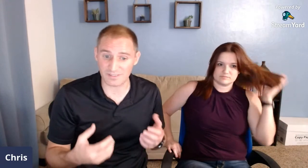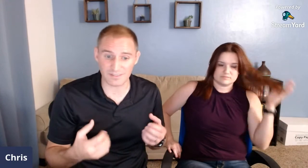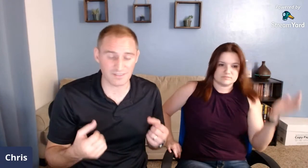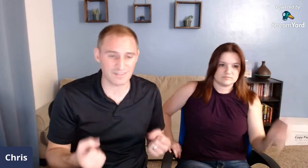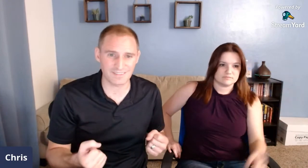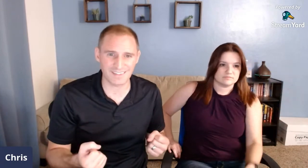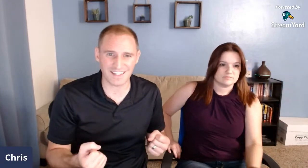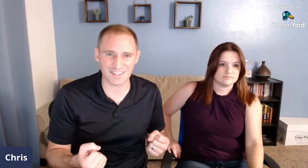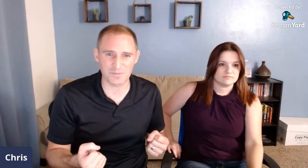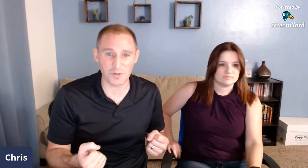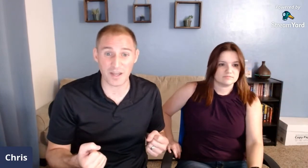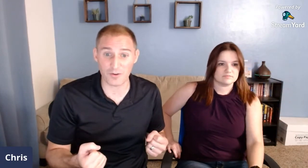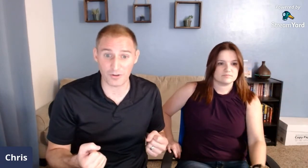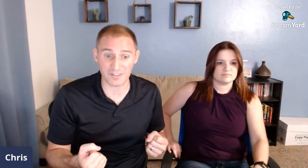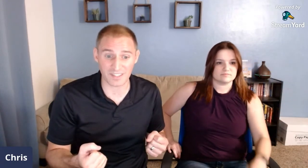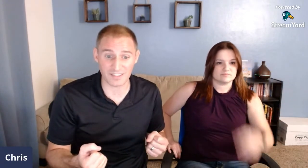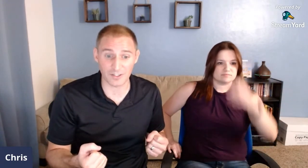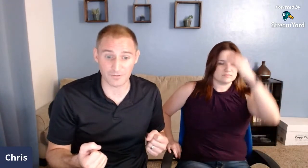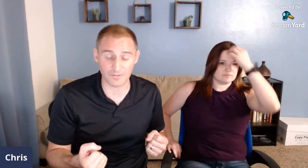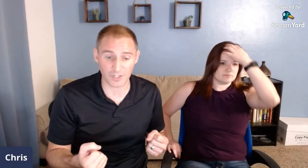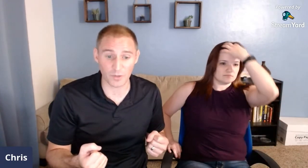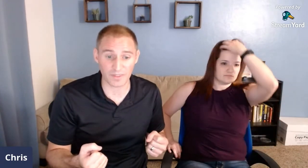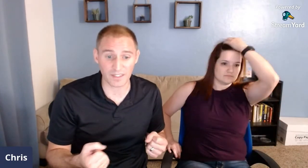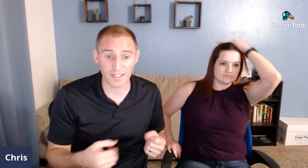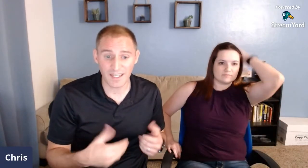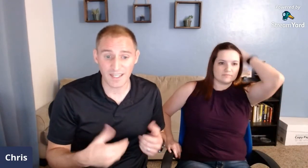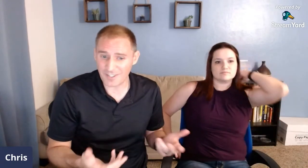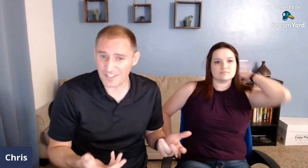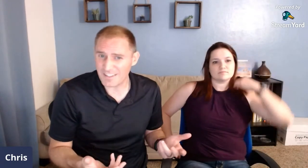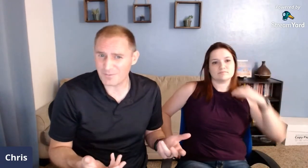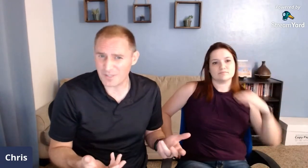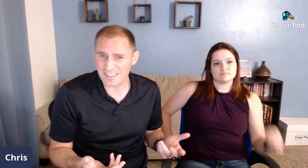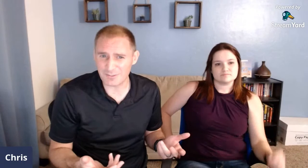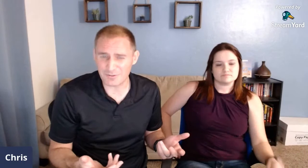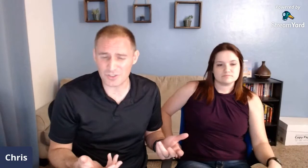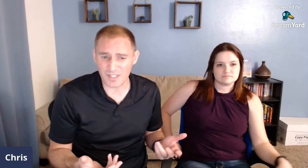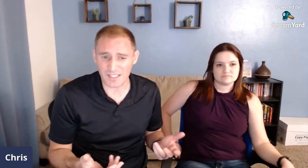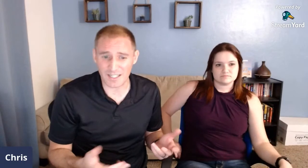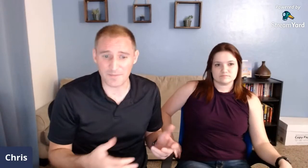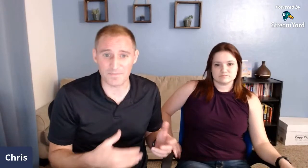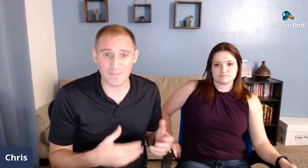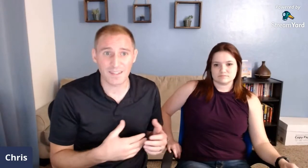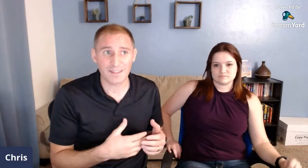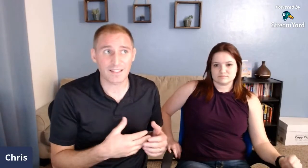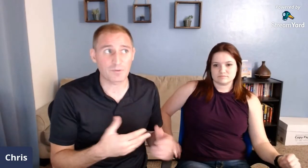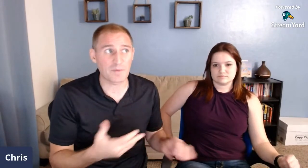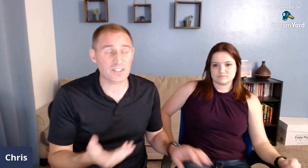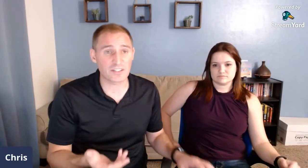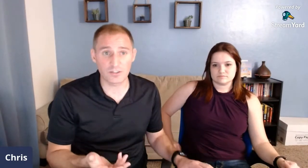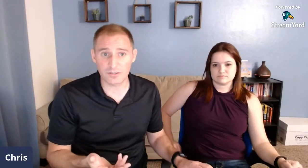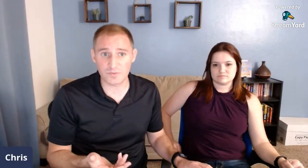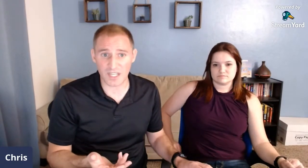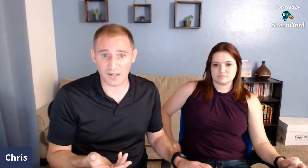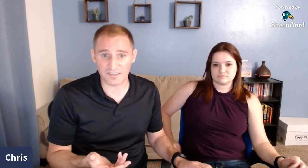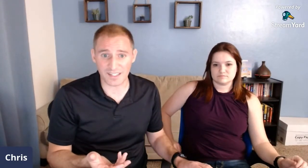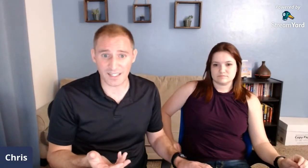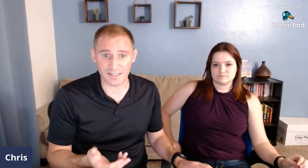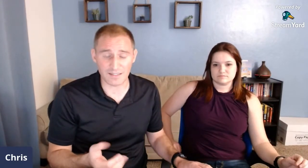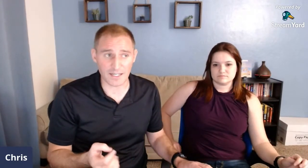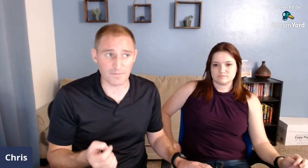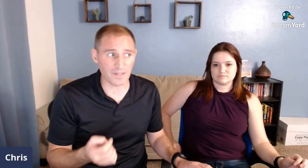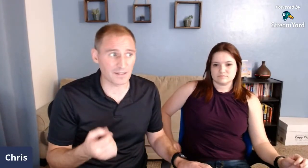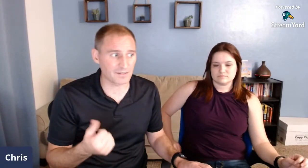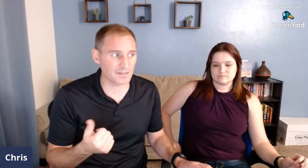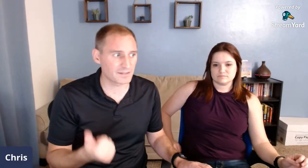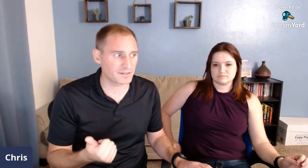to just take the bull by the horns and go with it. And try to find ways that you enjoy. Like we mentioned, YouTube channels,